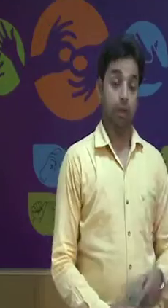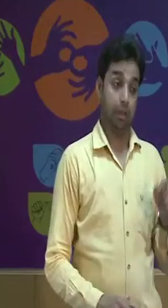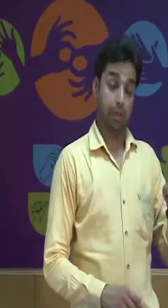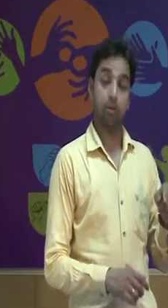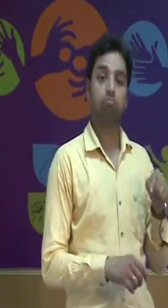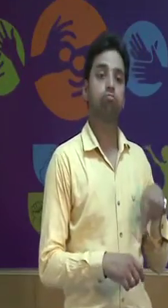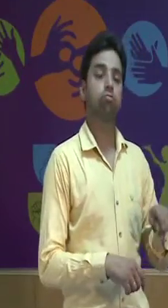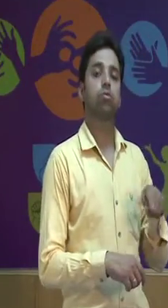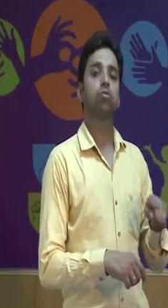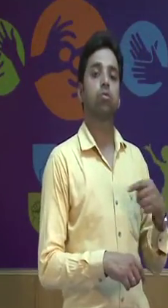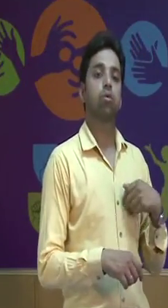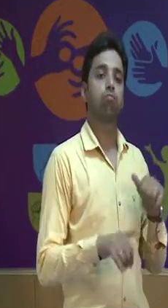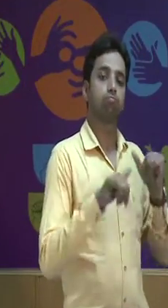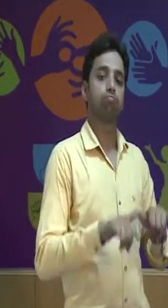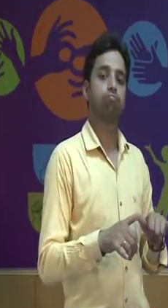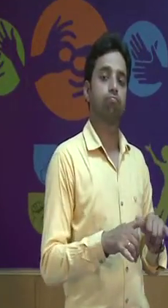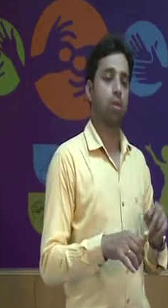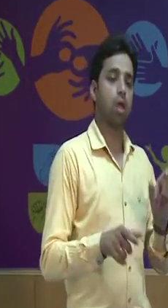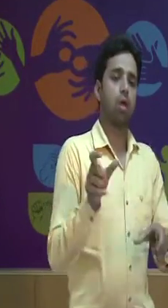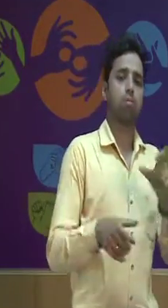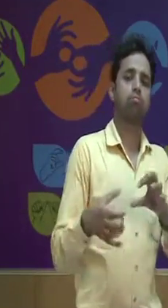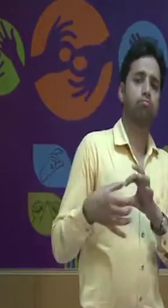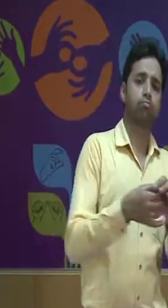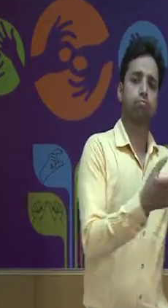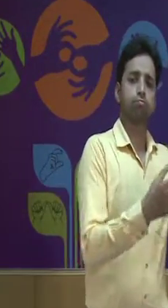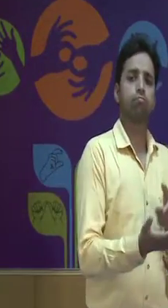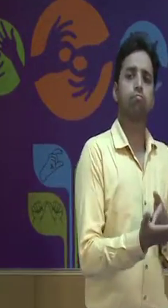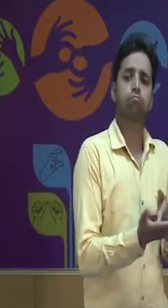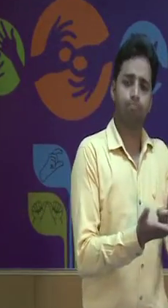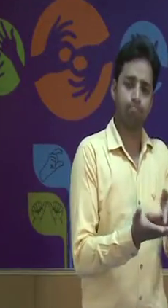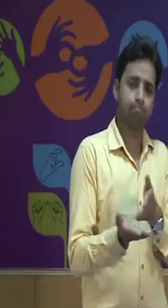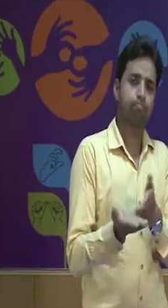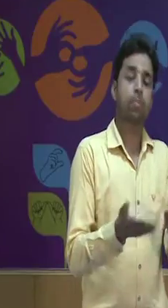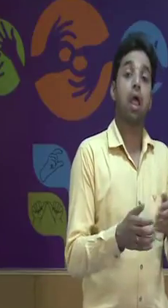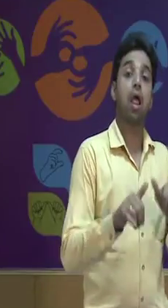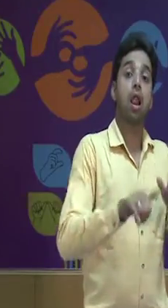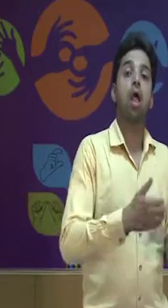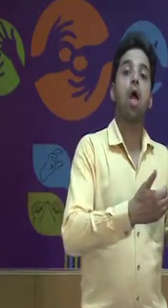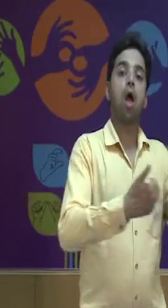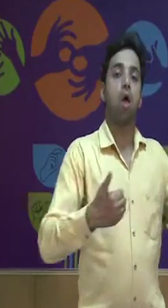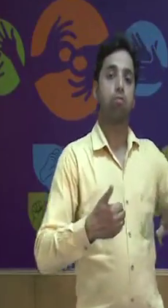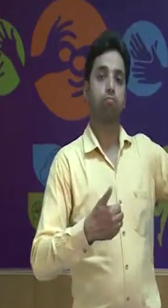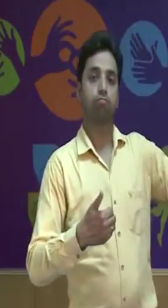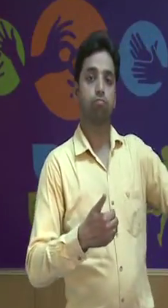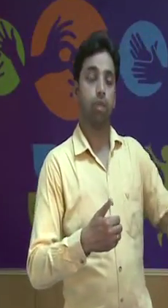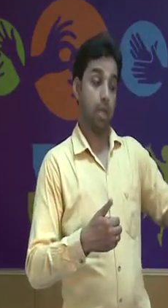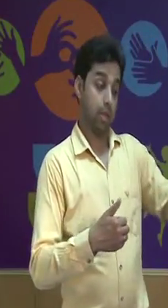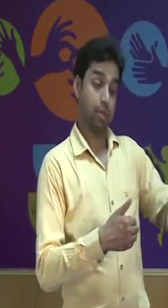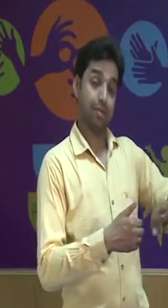They could not live with other people in the villages and lived outside in separate